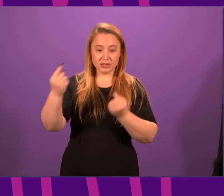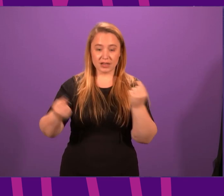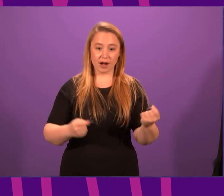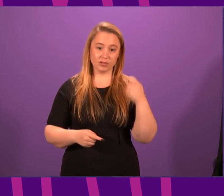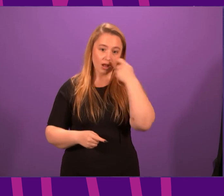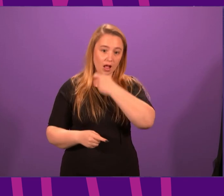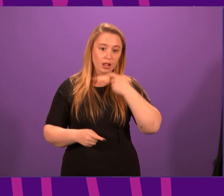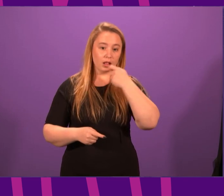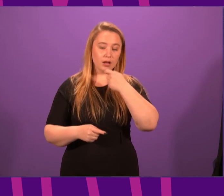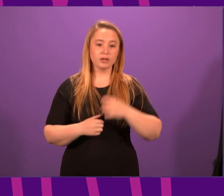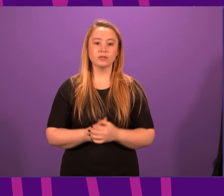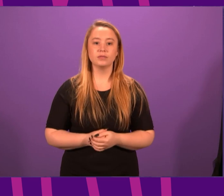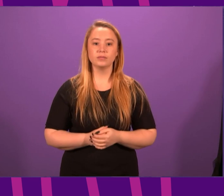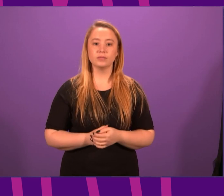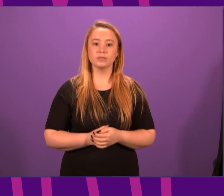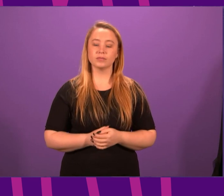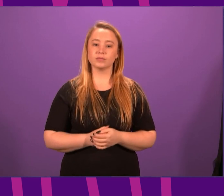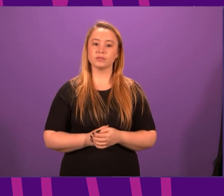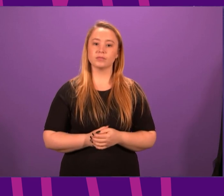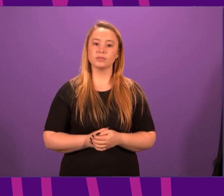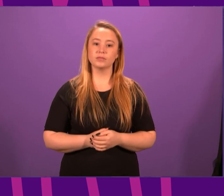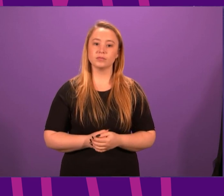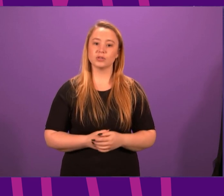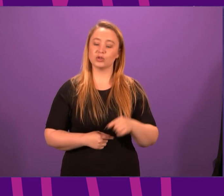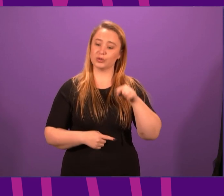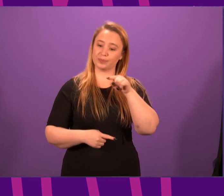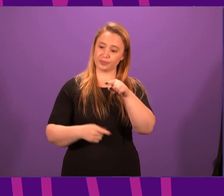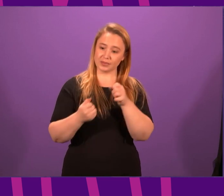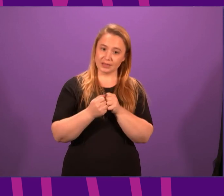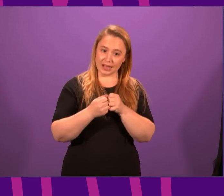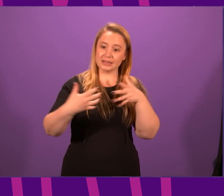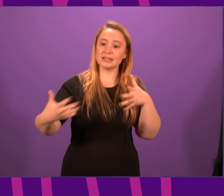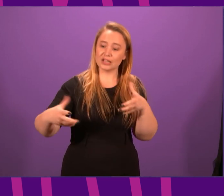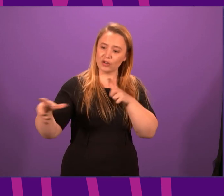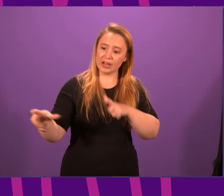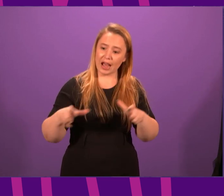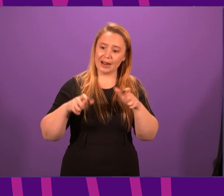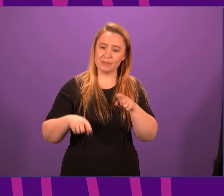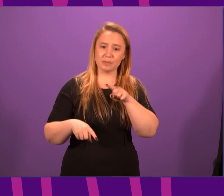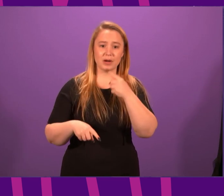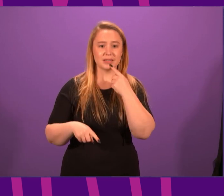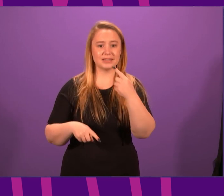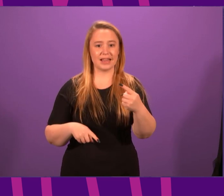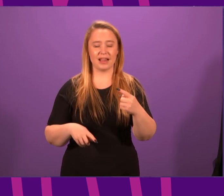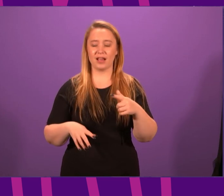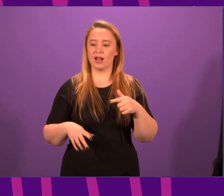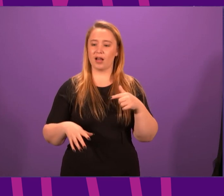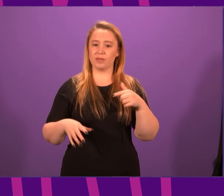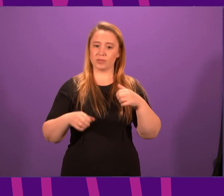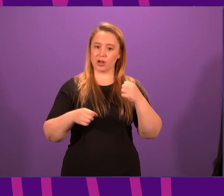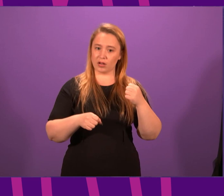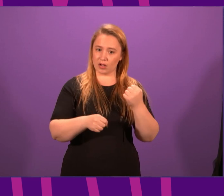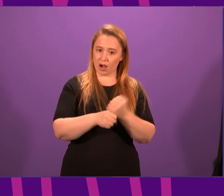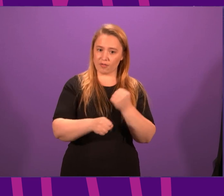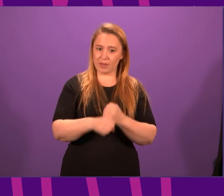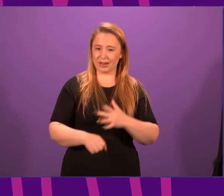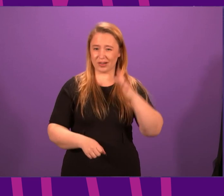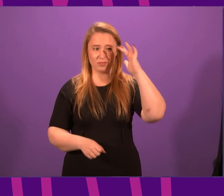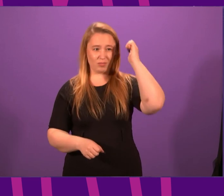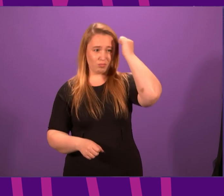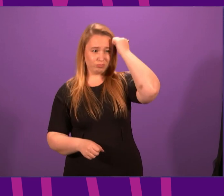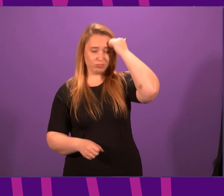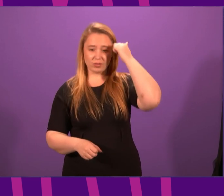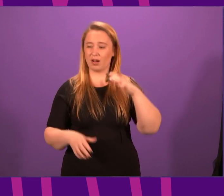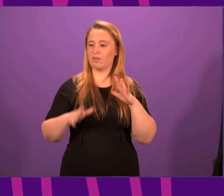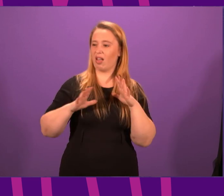wrong, notwithstanding that we continue to have that disagreement that we do have, to say that we were either complacent or foolish in what